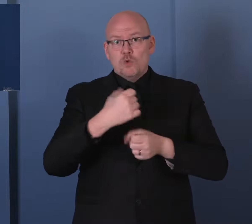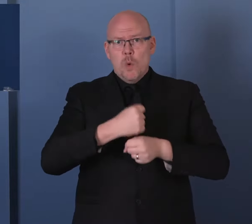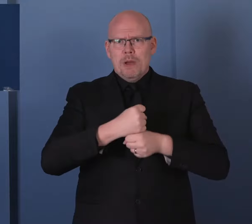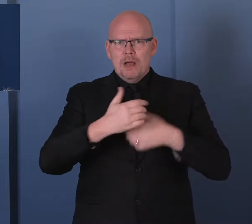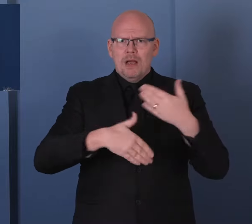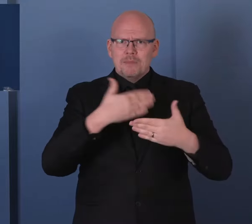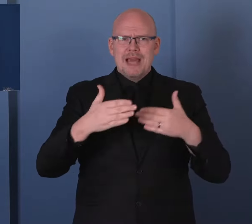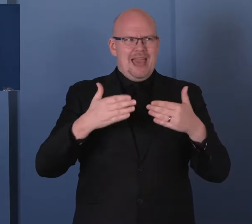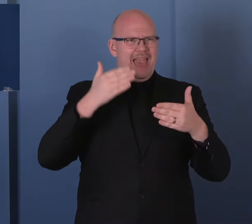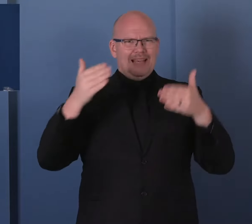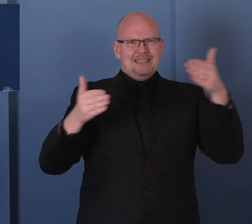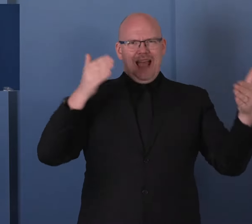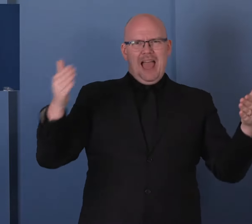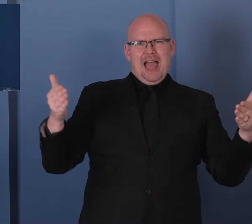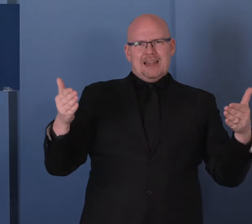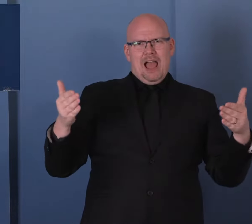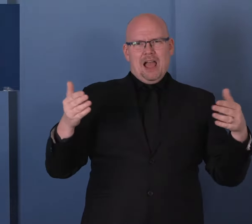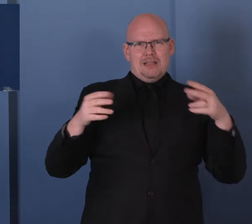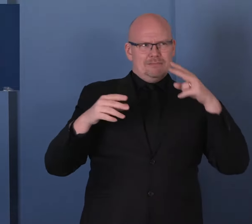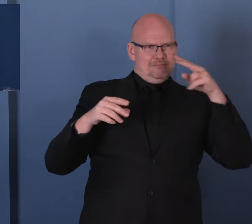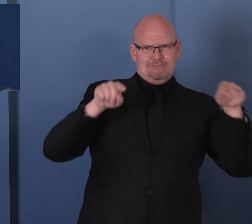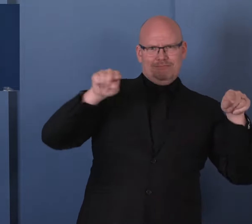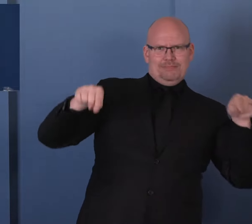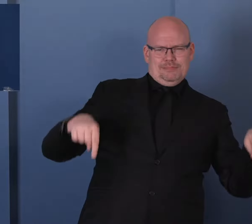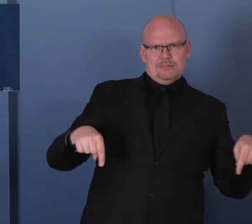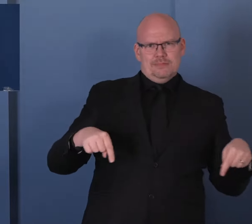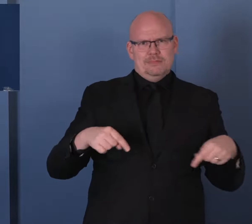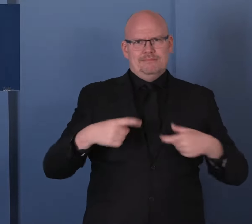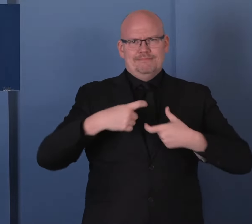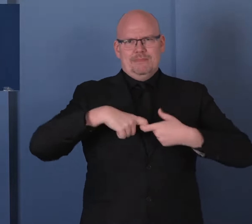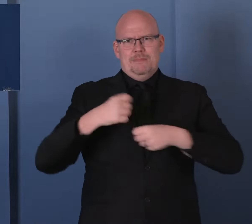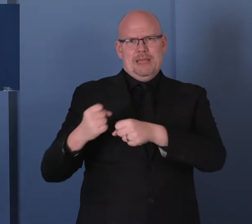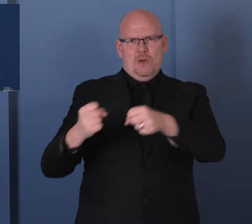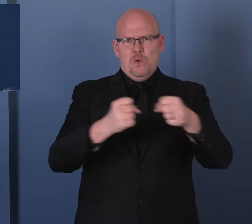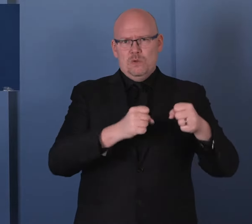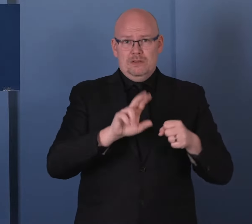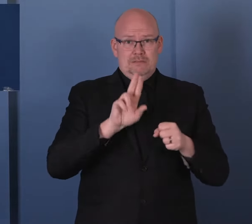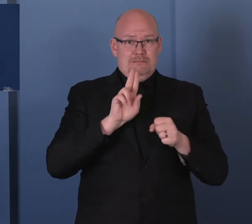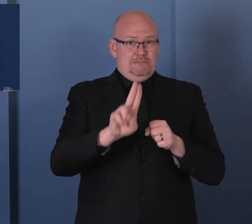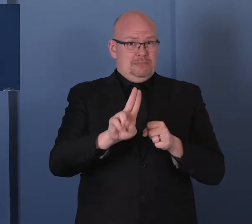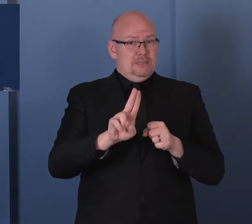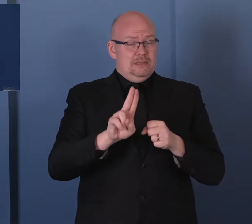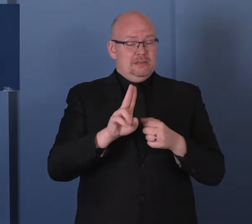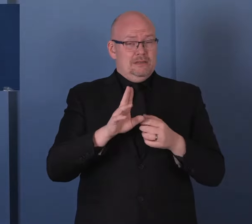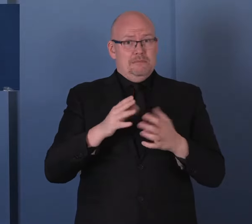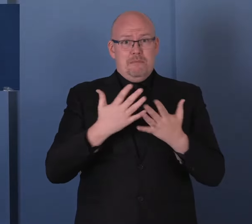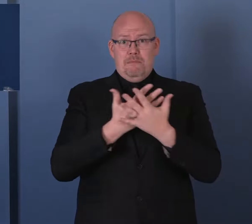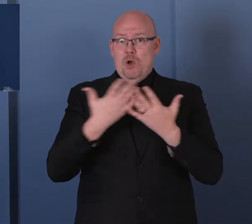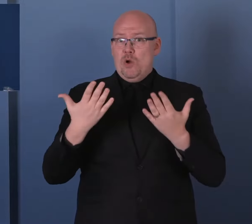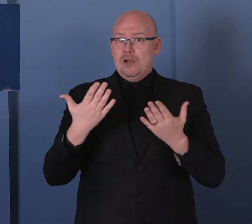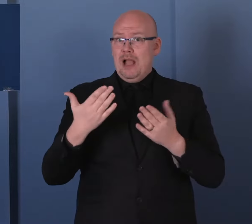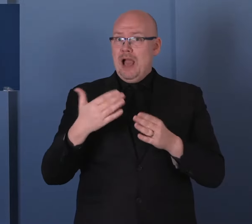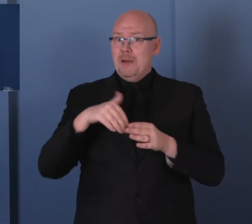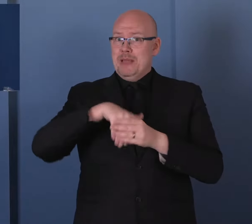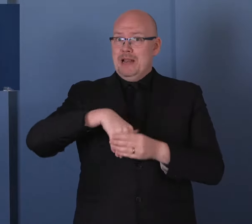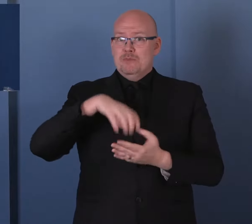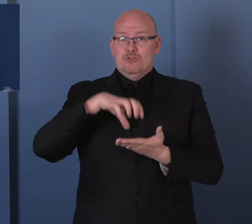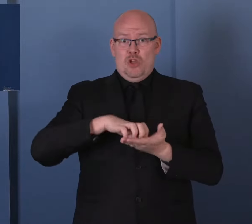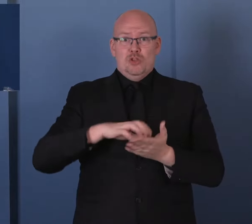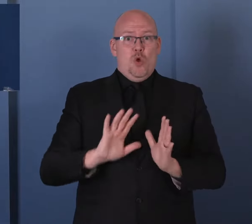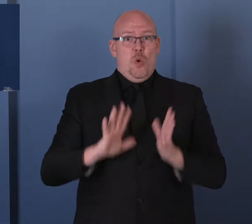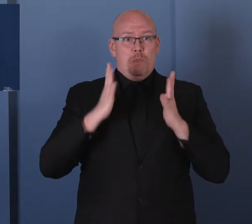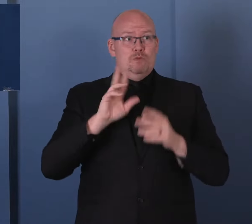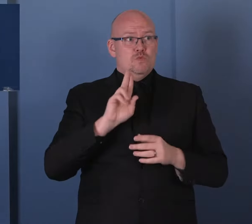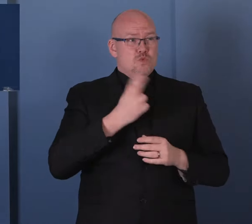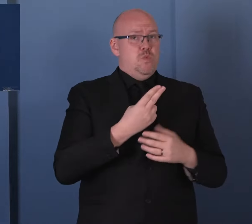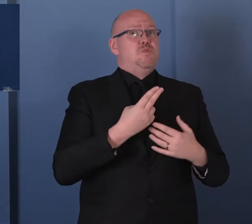external aspects of migration, given the severe challenges that that many member states are facing right